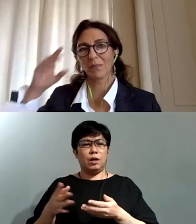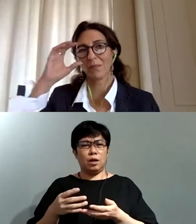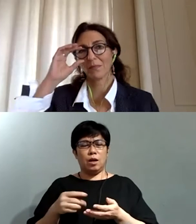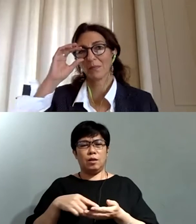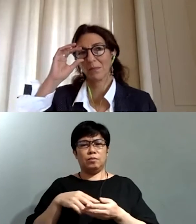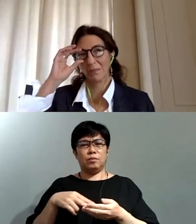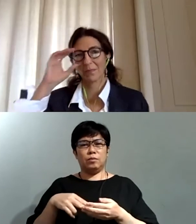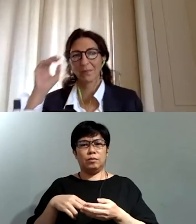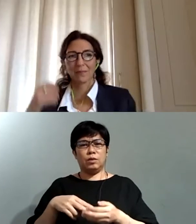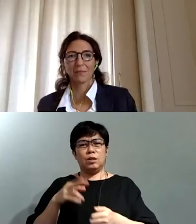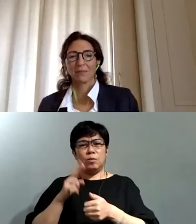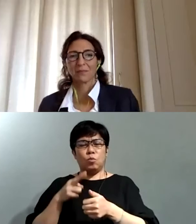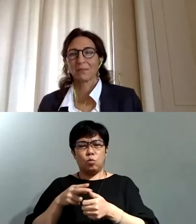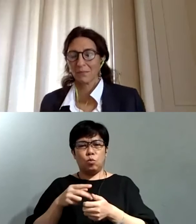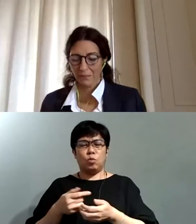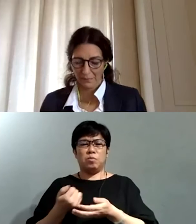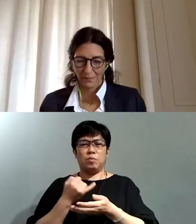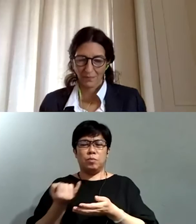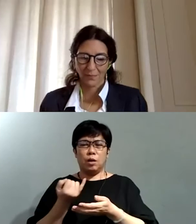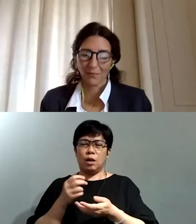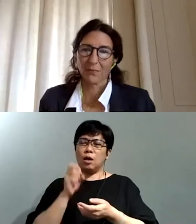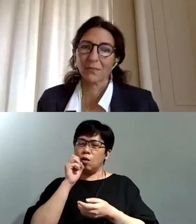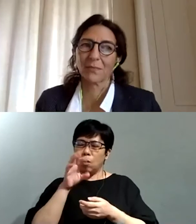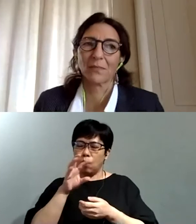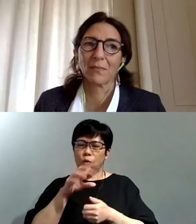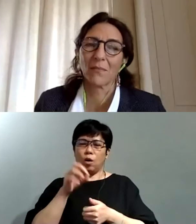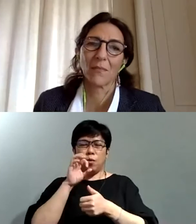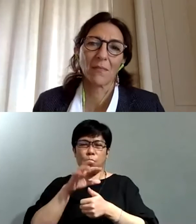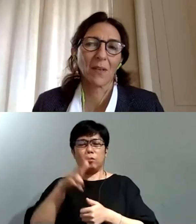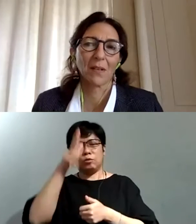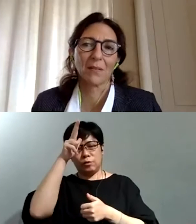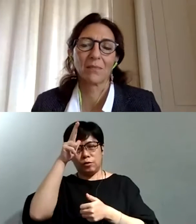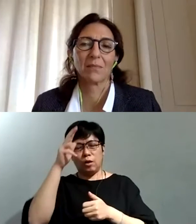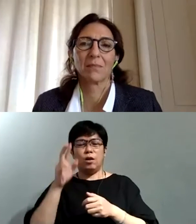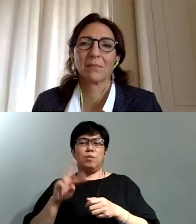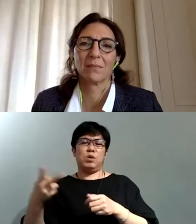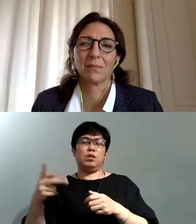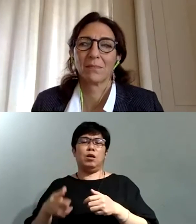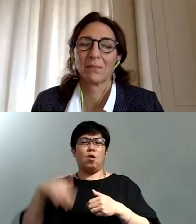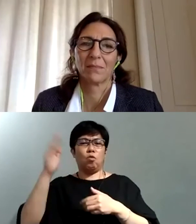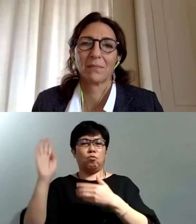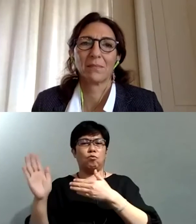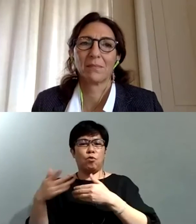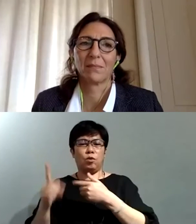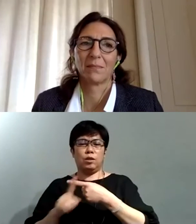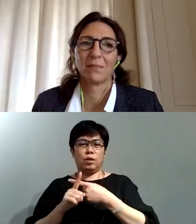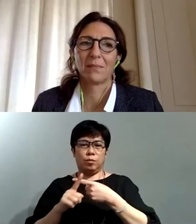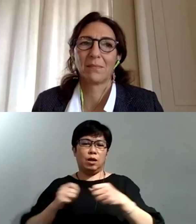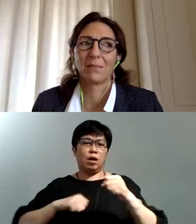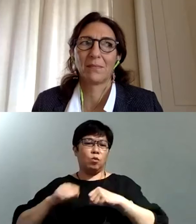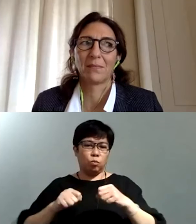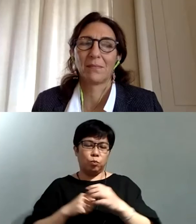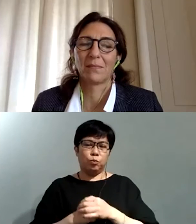something not accepted by the authority. And people are likely to be accused and